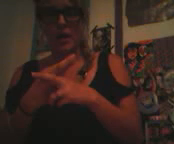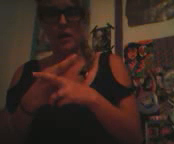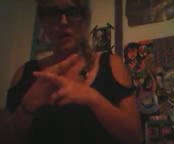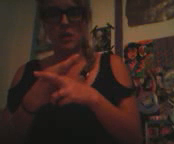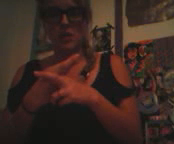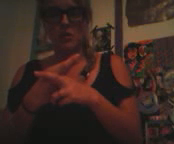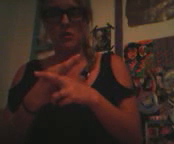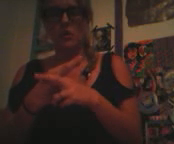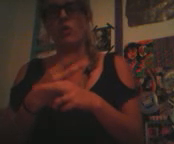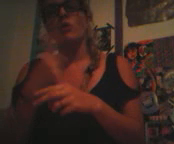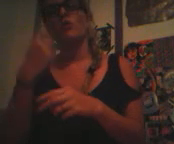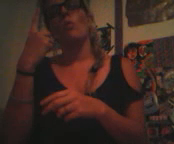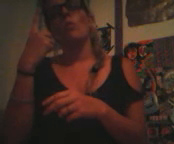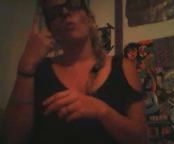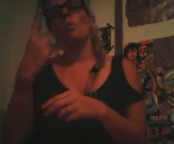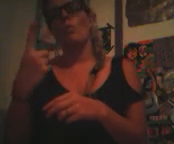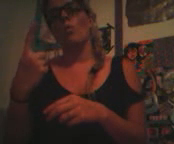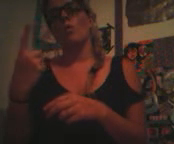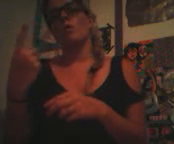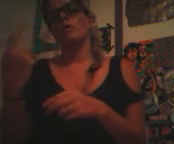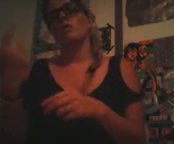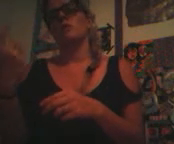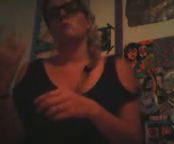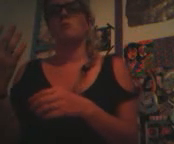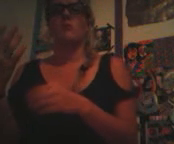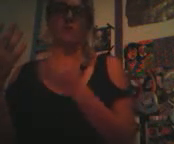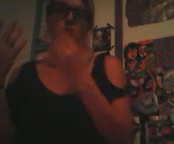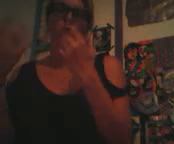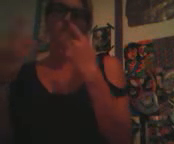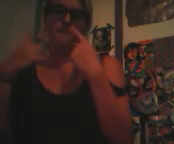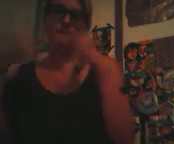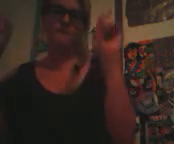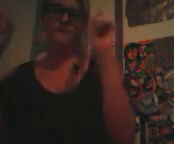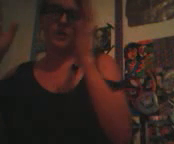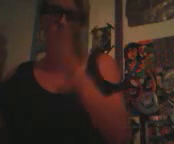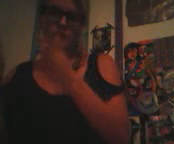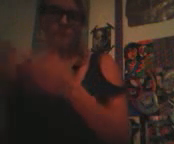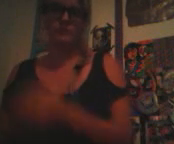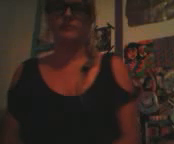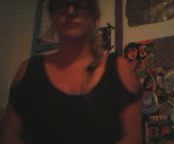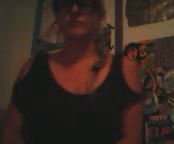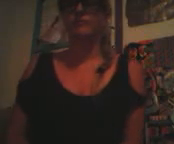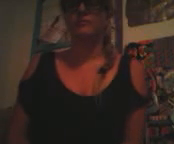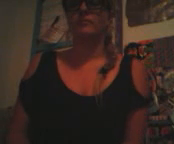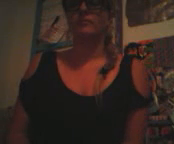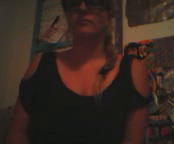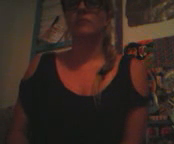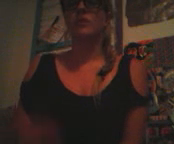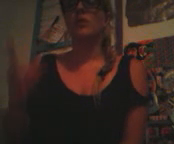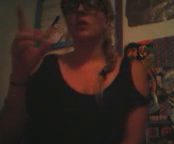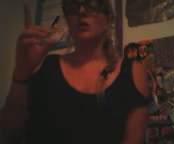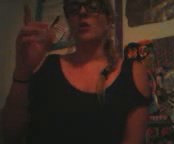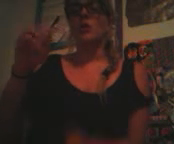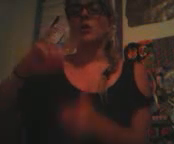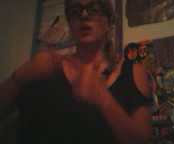reaction. The second kind of reaction we're going to look at is a decomposition reaction. In a decomposition reaction, I want you to